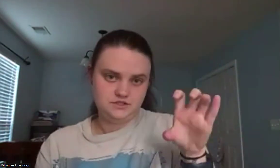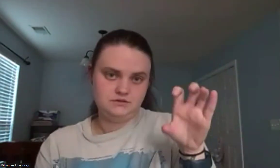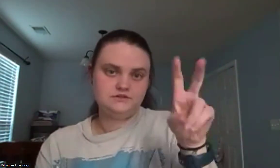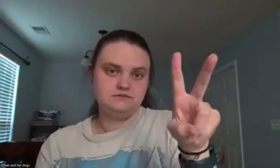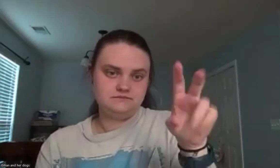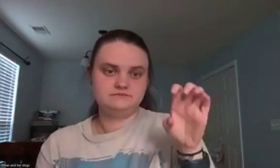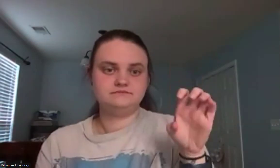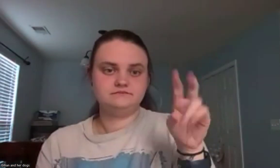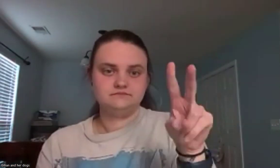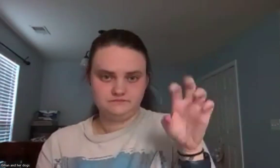200.